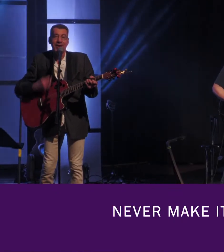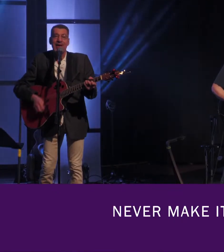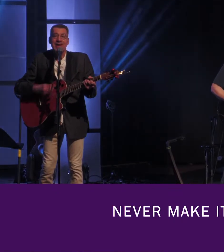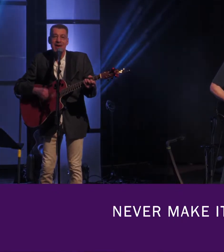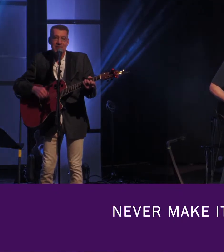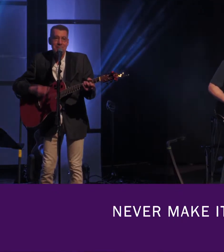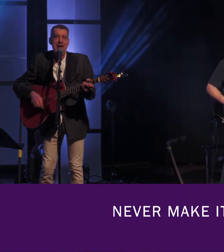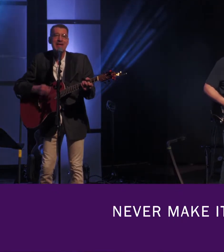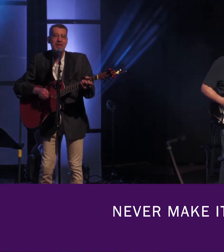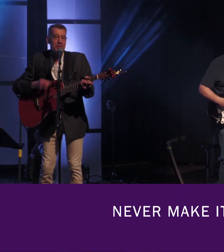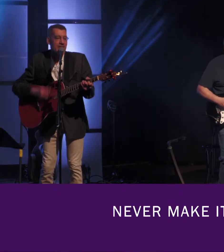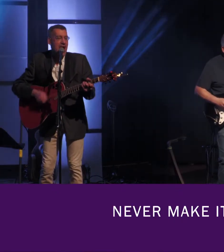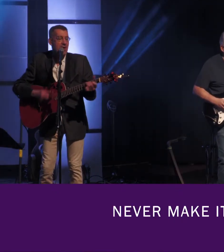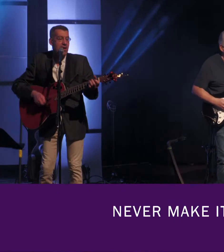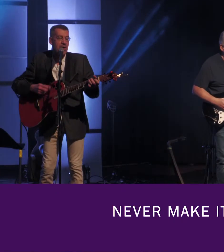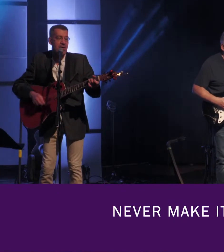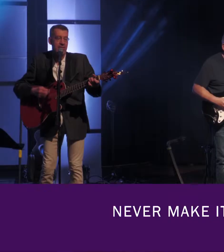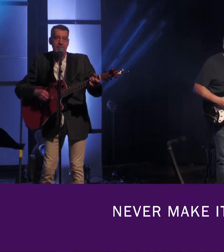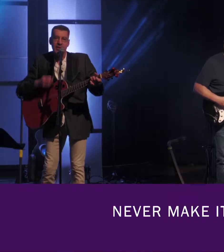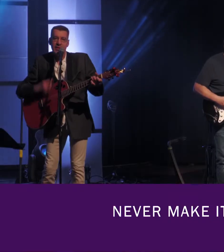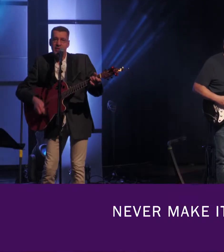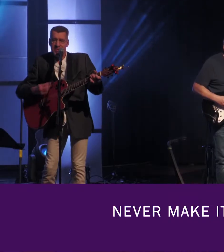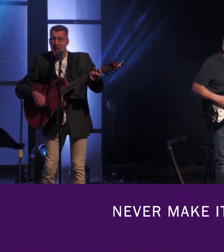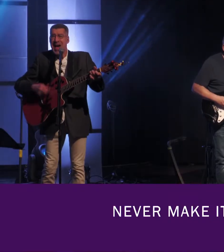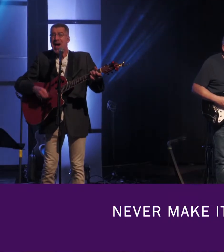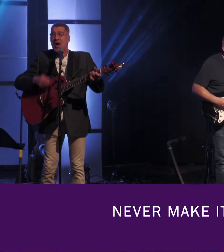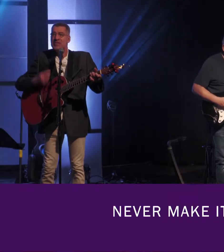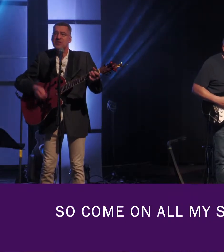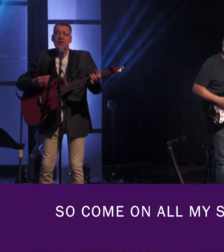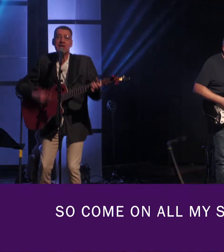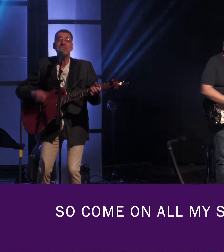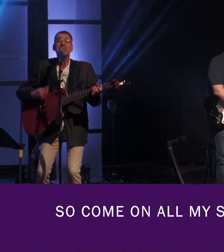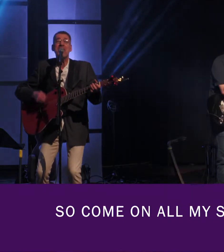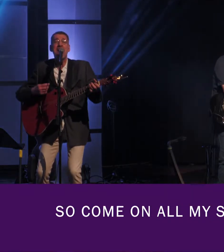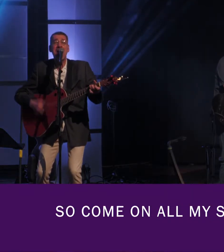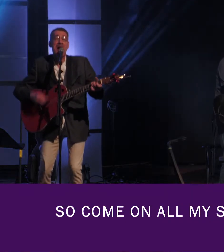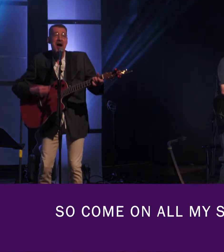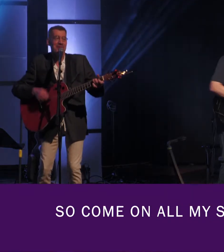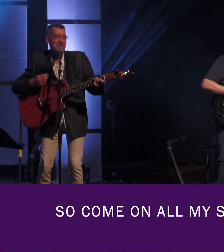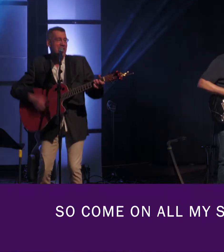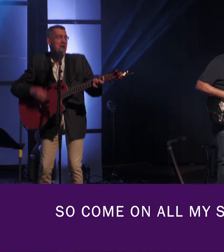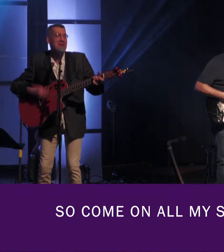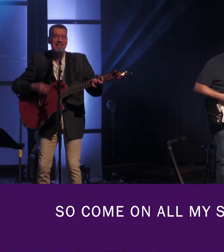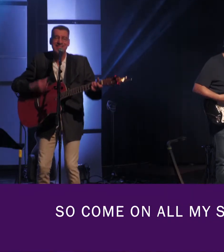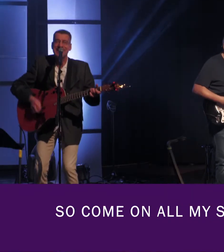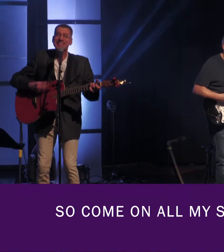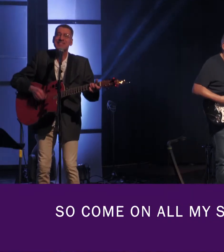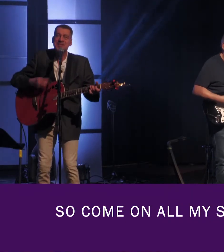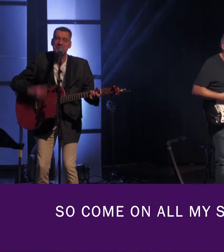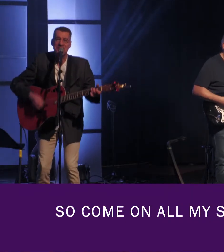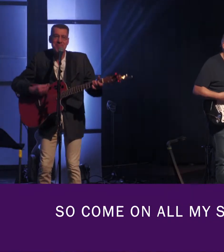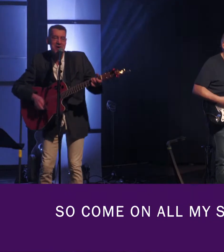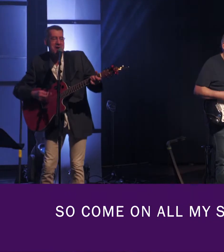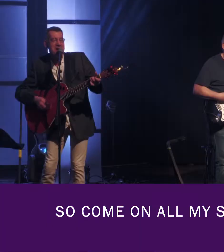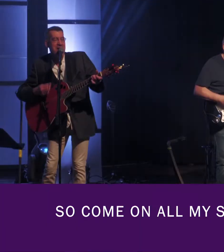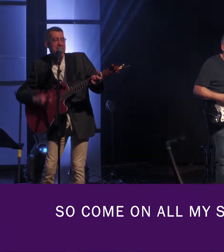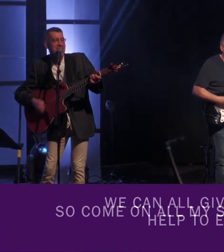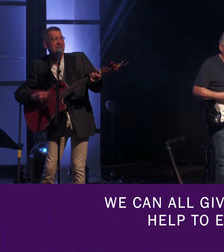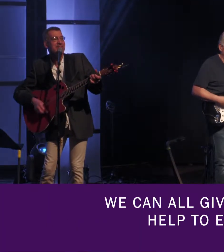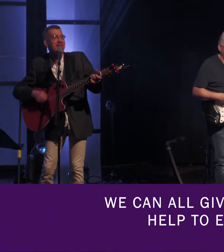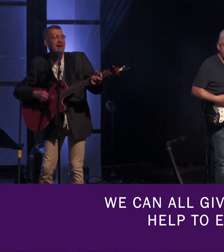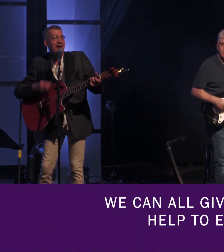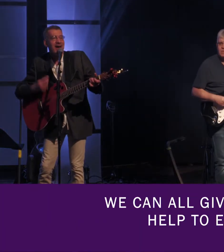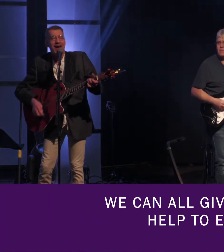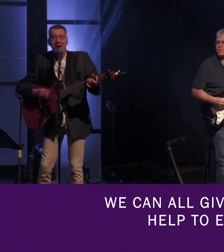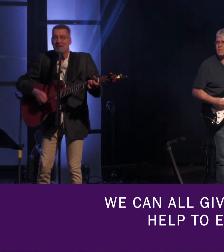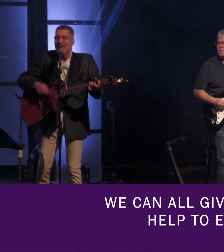Oh, never make it without love. No, so come on, all my sisters and